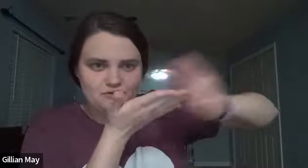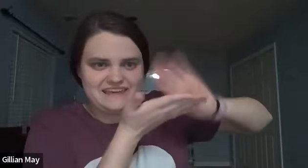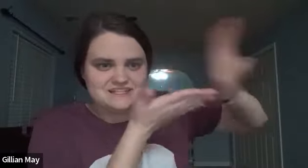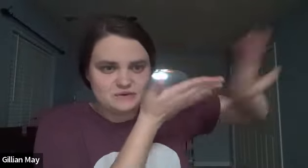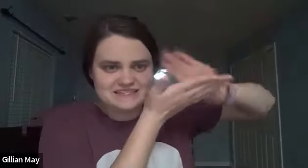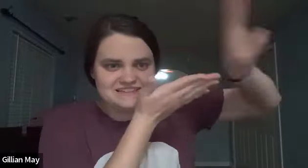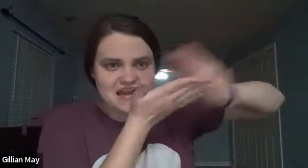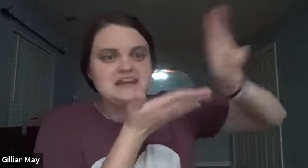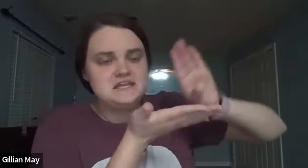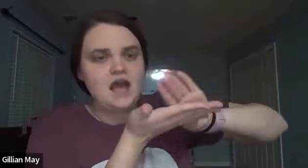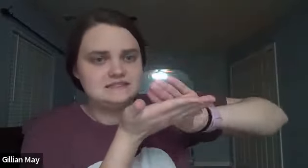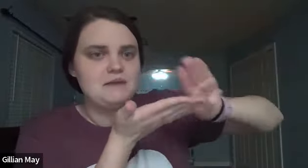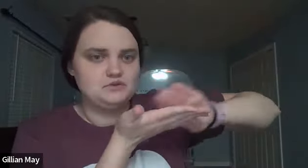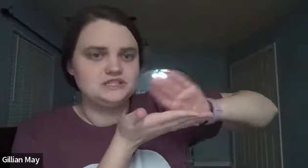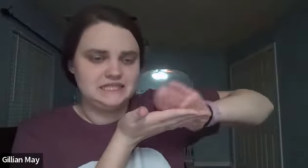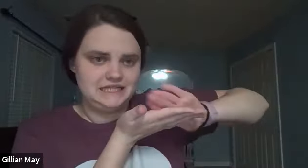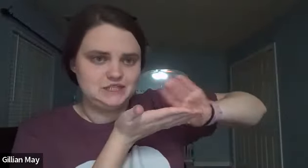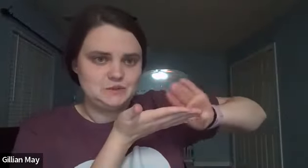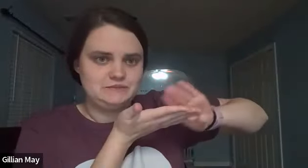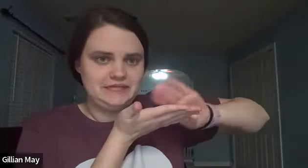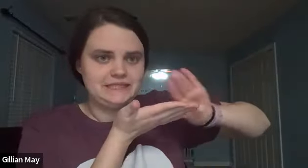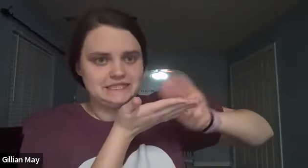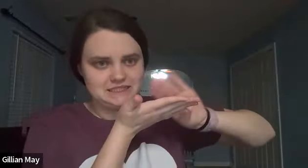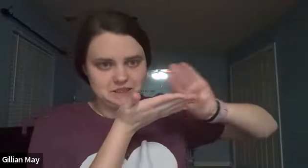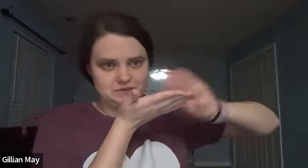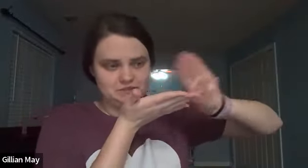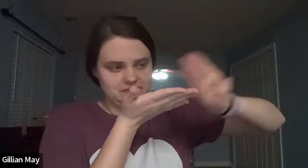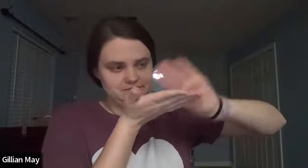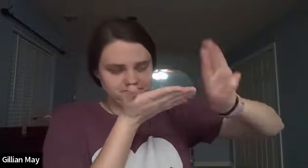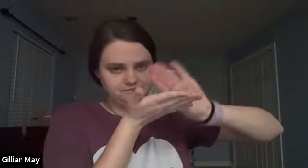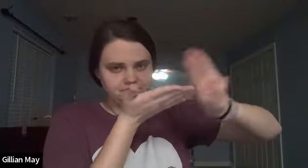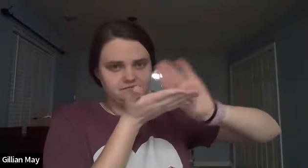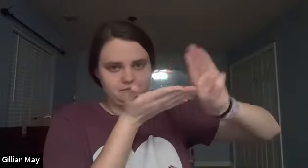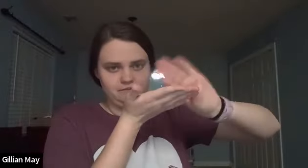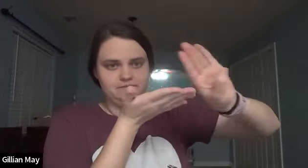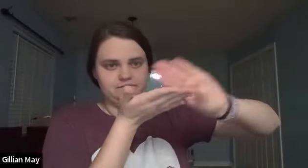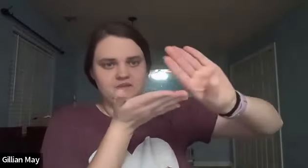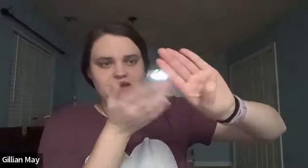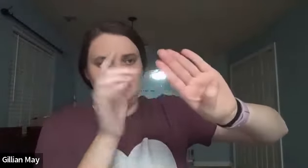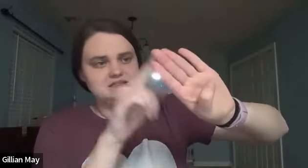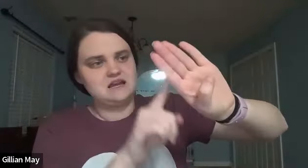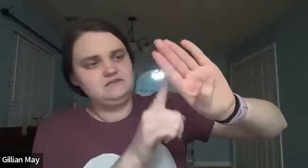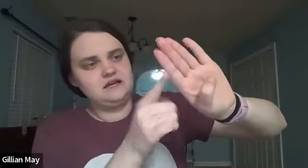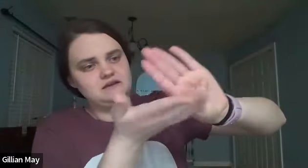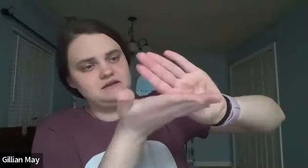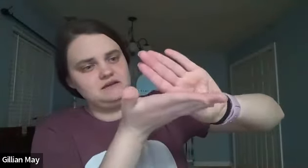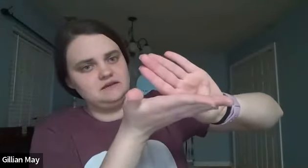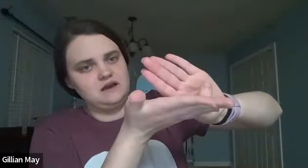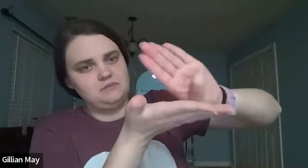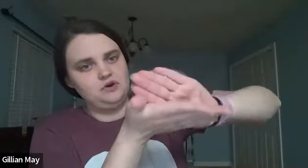the kids always did that. Yeah, it's that motion. Excuse me, excuse me. And it's kind of like, I'm putting